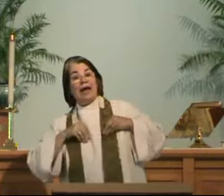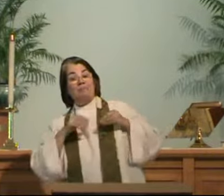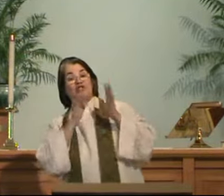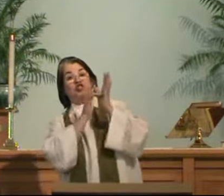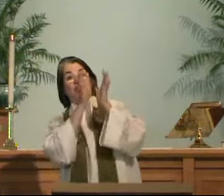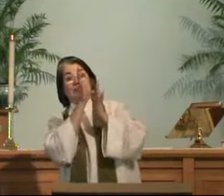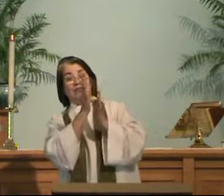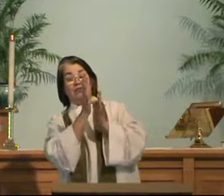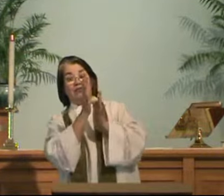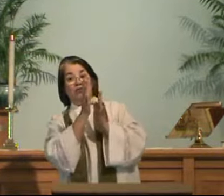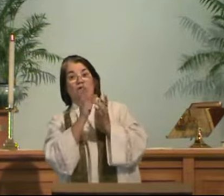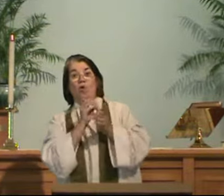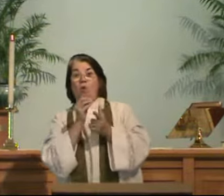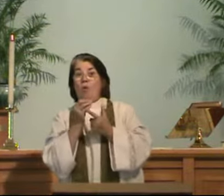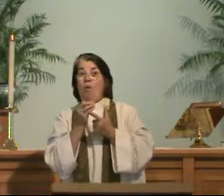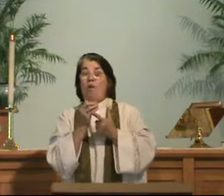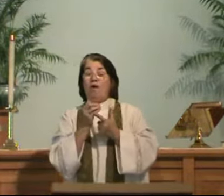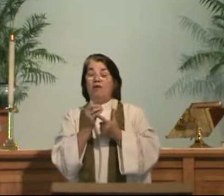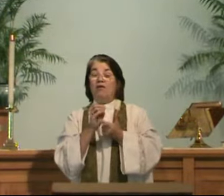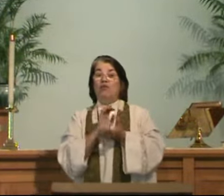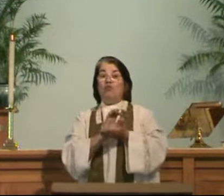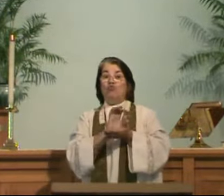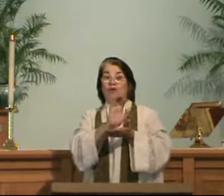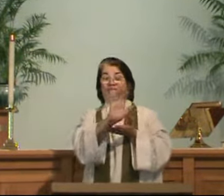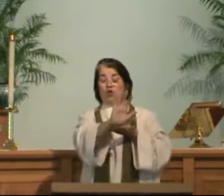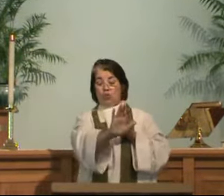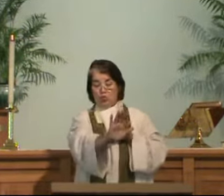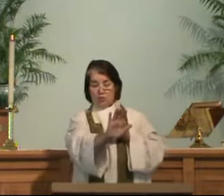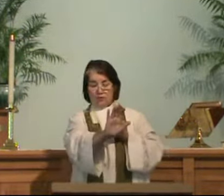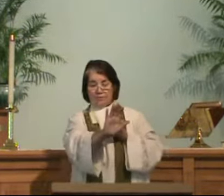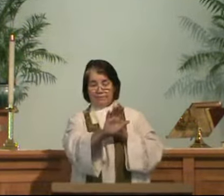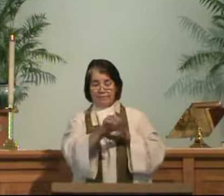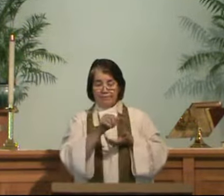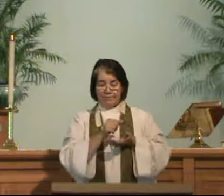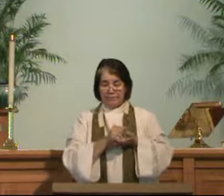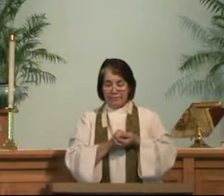accept Jesus or refuse.